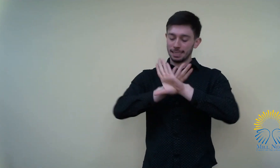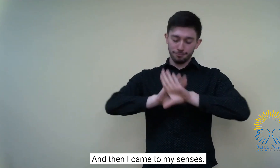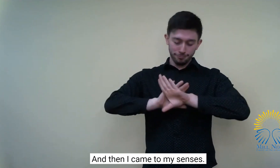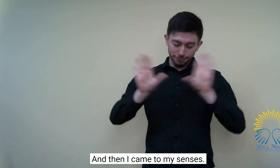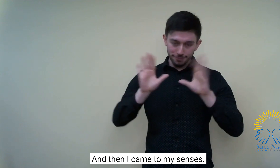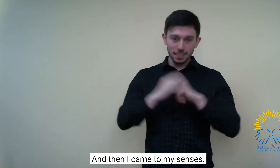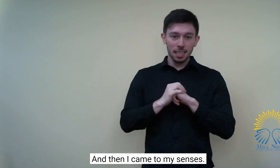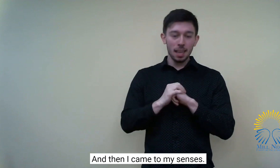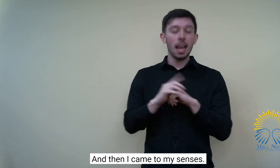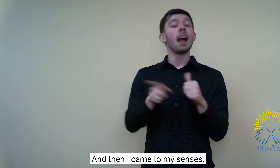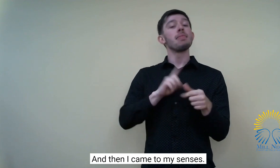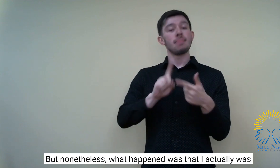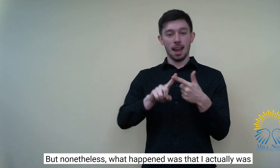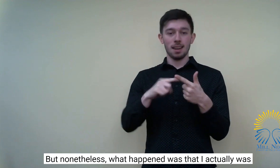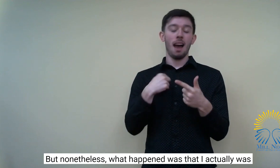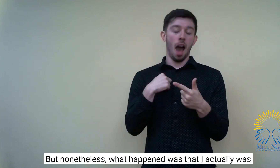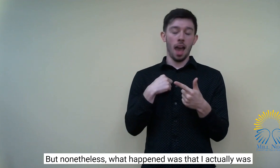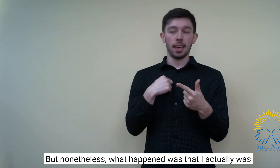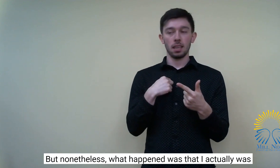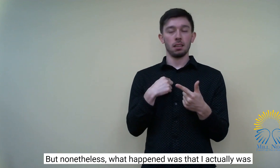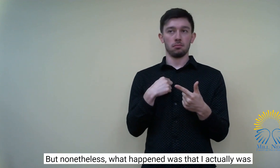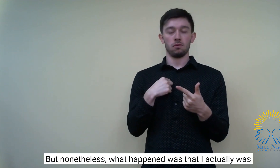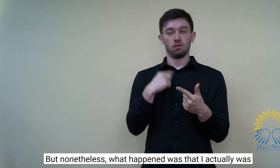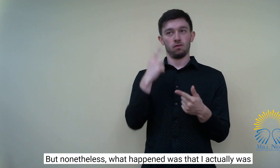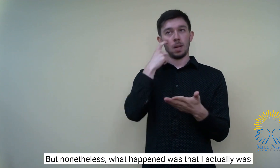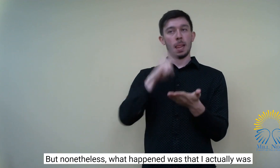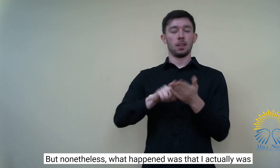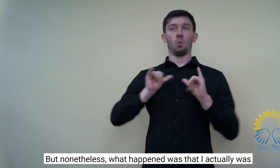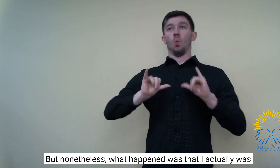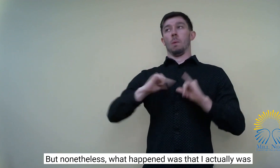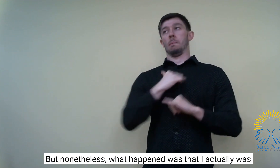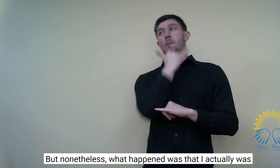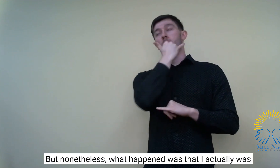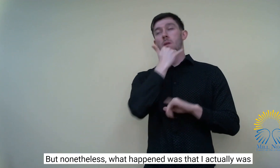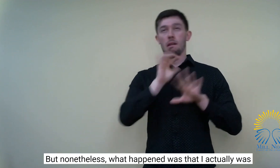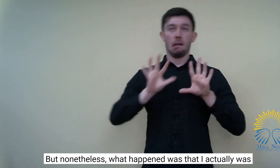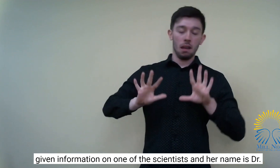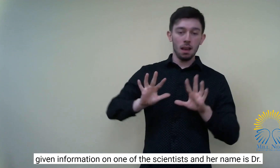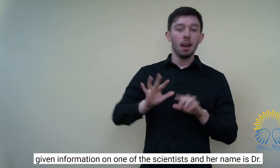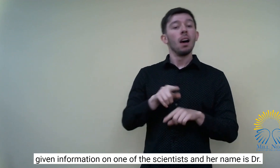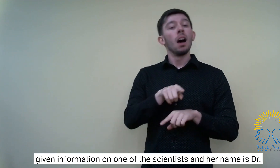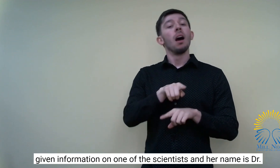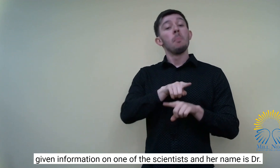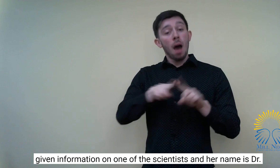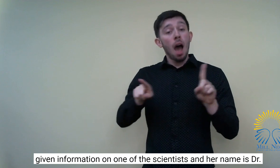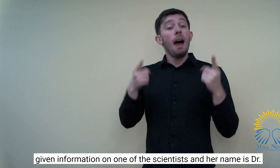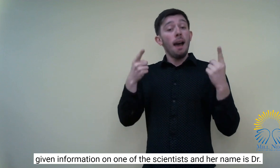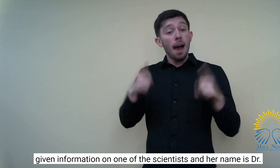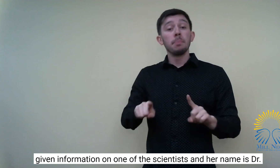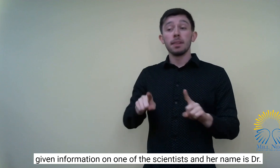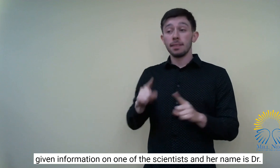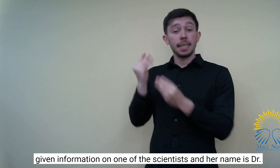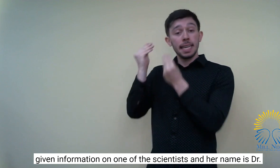And then I came to my senses. But nonetheless, what happened was that I actually was given information on one